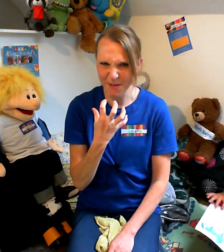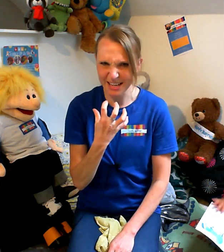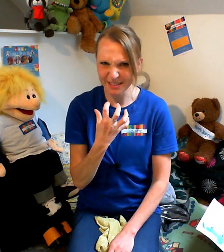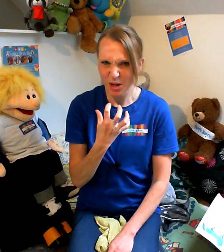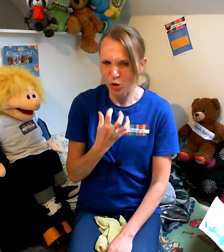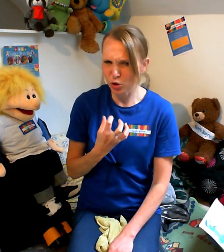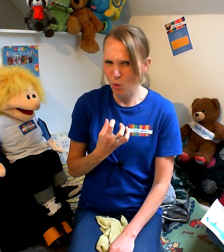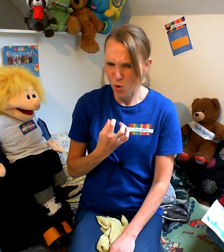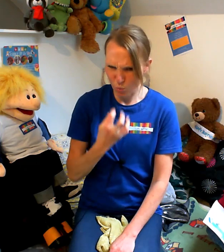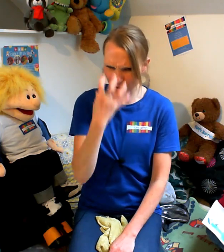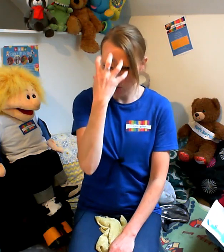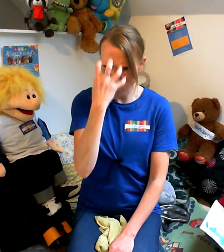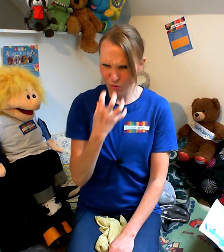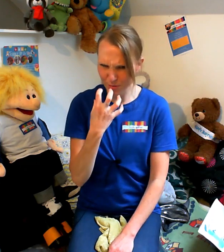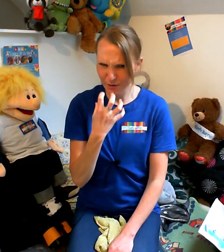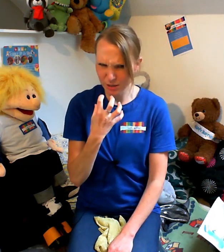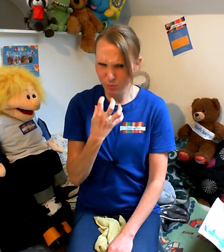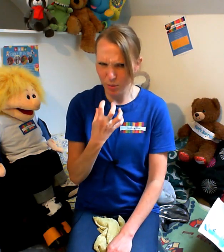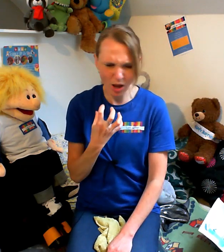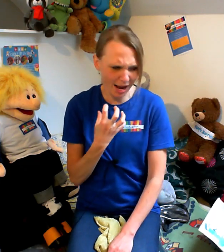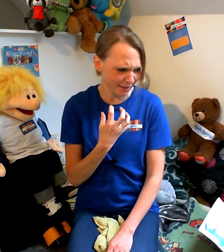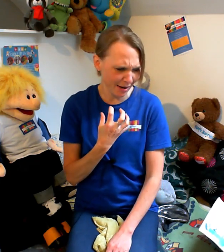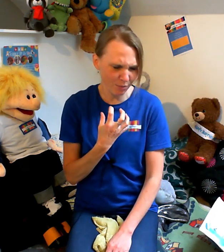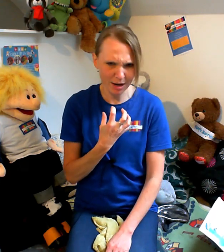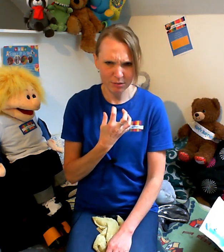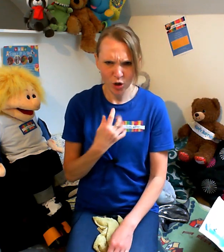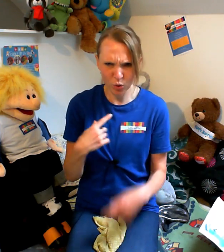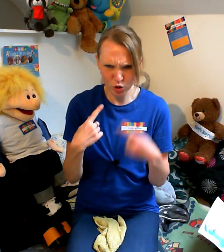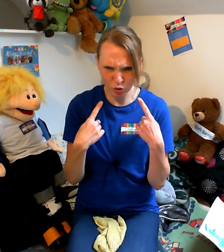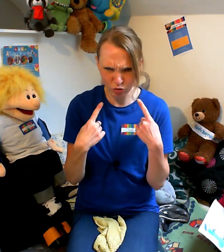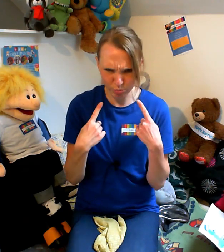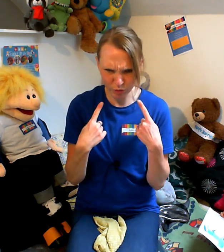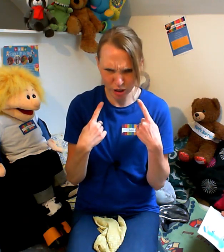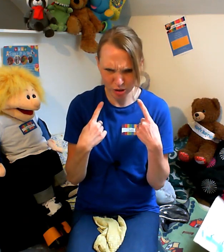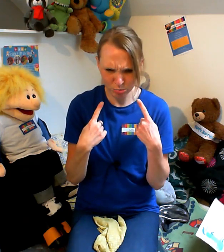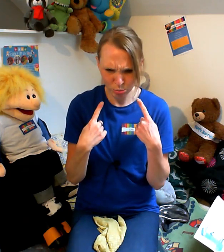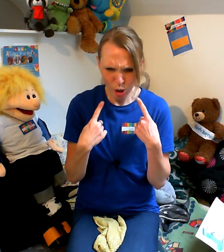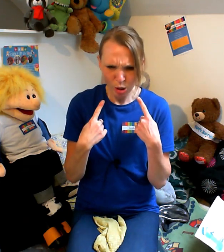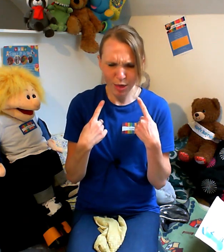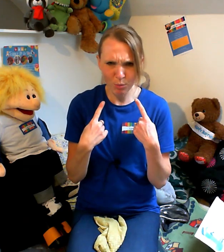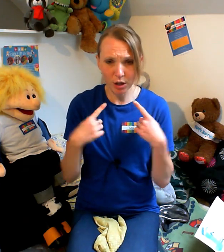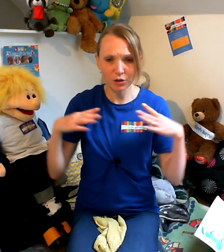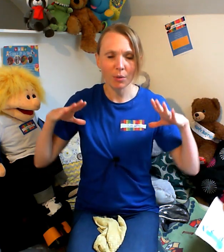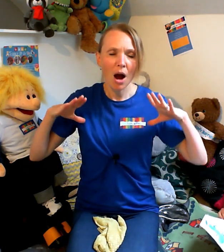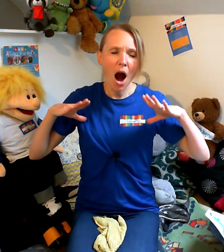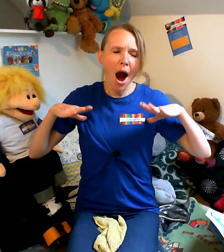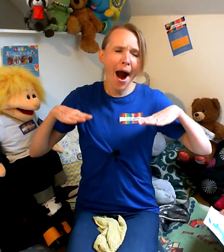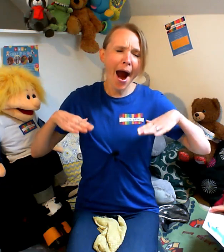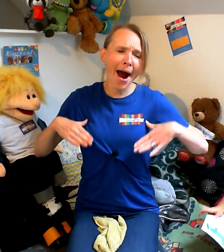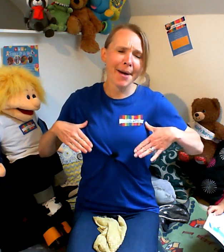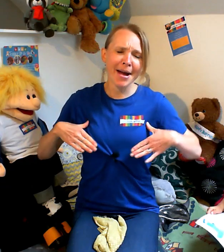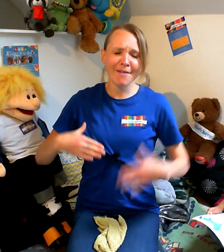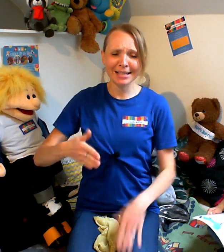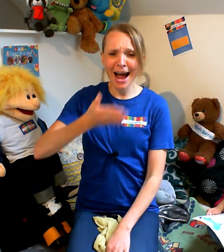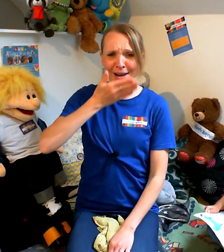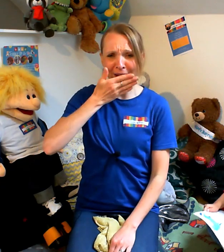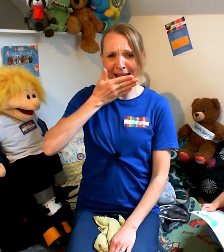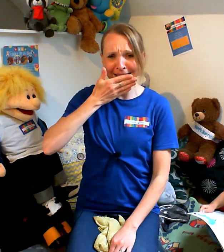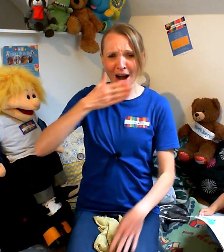face. So we do our grumpy face and we pull our hand down it. Who can do a grumpy face? Then we're going to do, oh, a bit of a tired face. Oh,